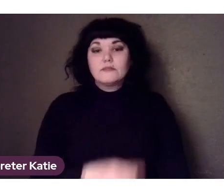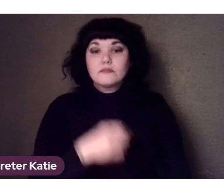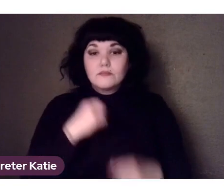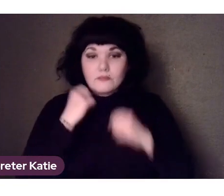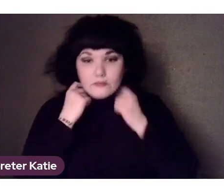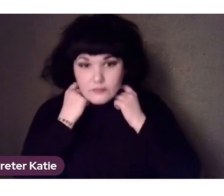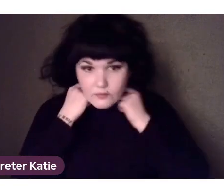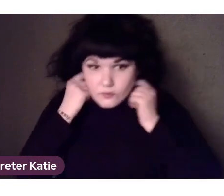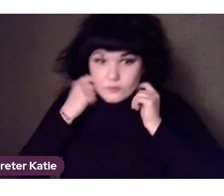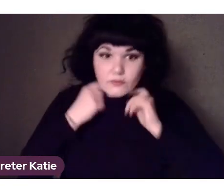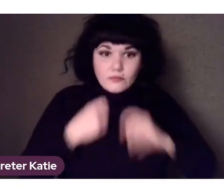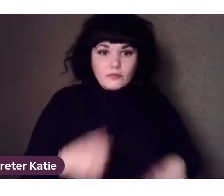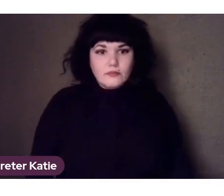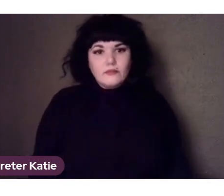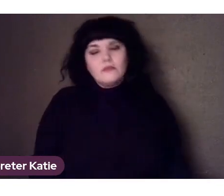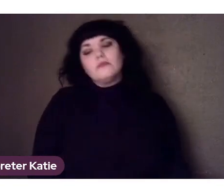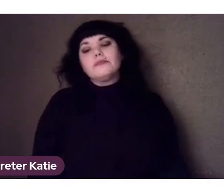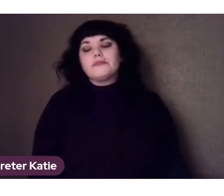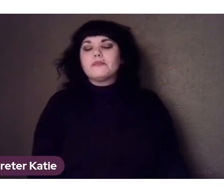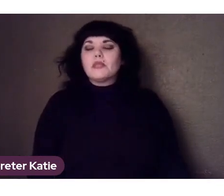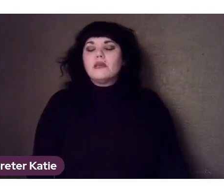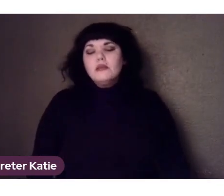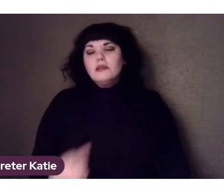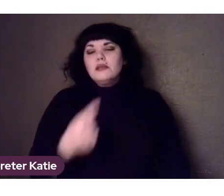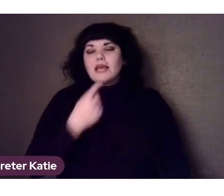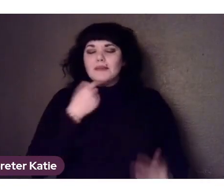I miss being in community with you all so much.